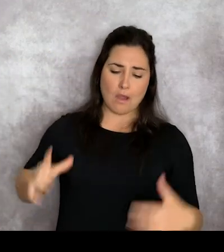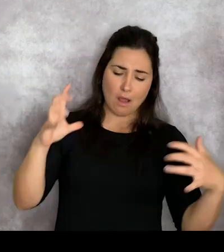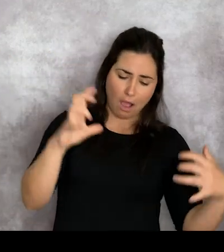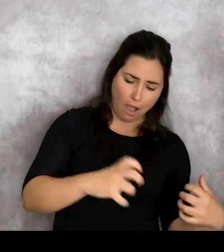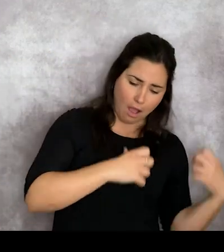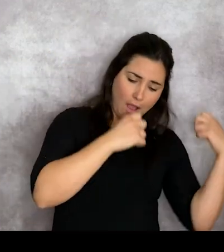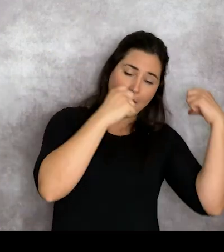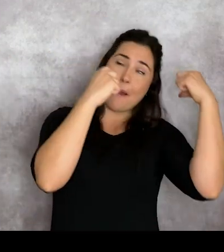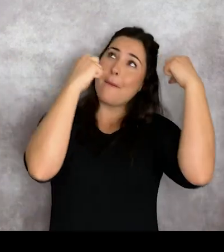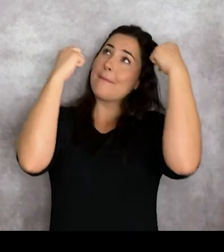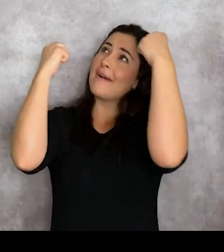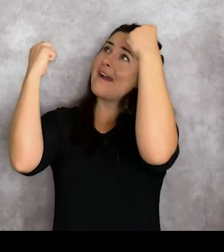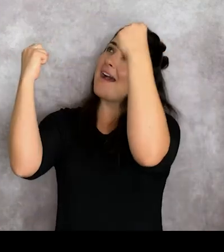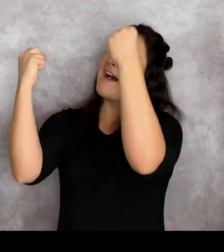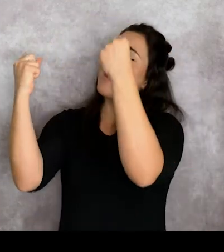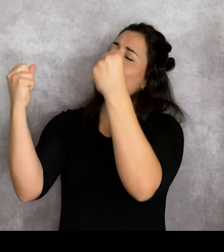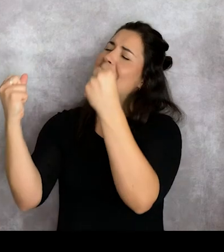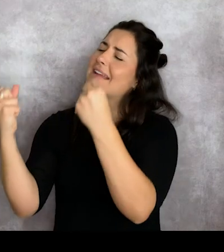Lord